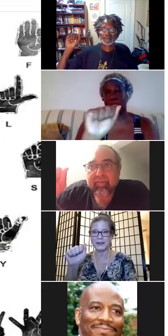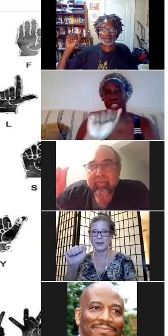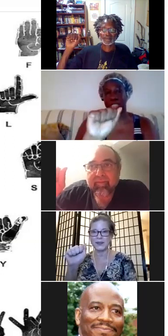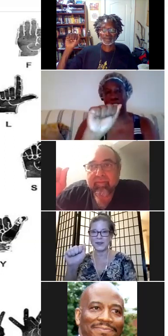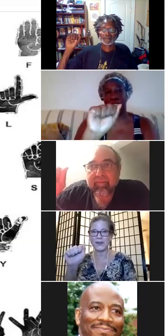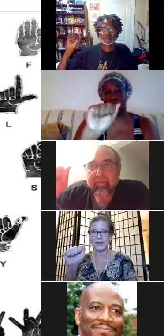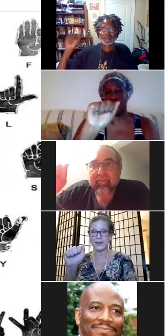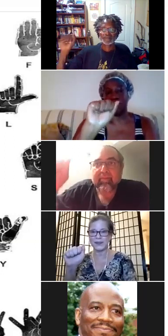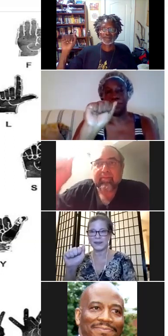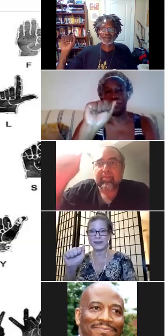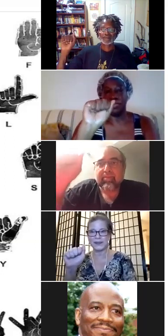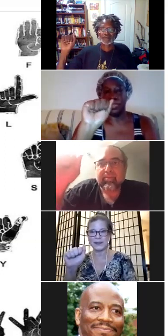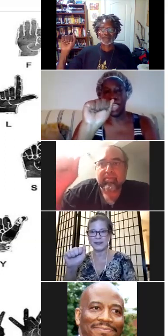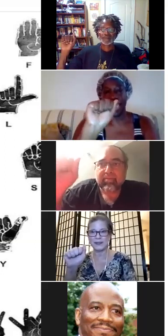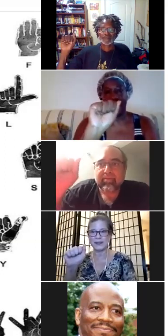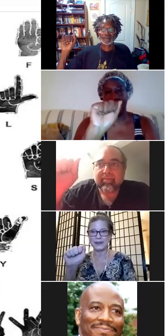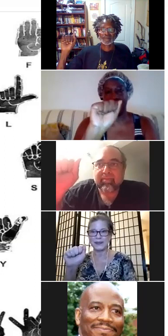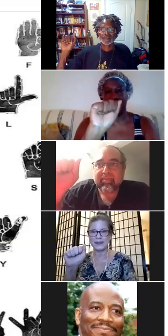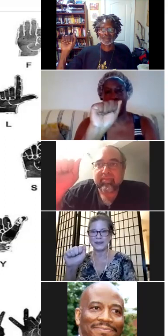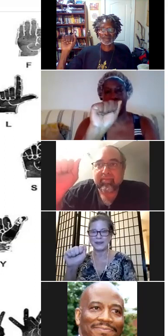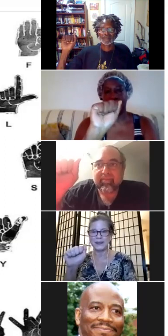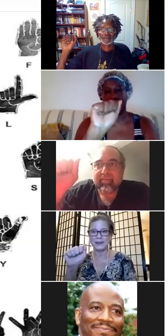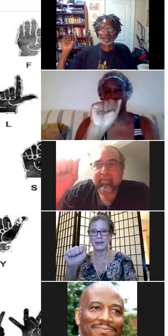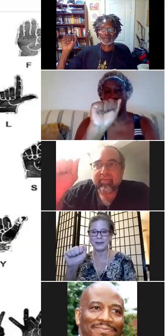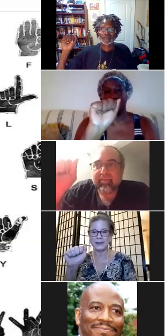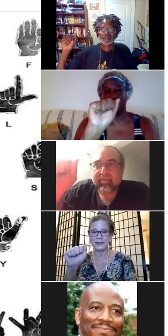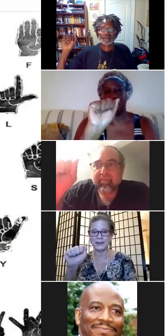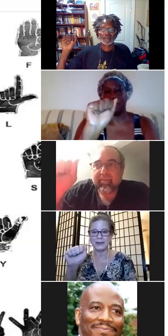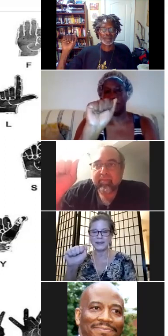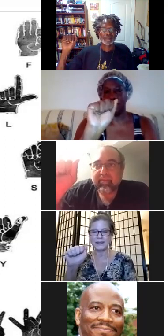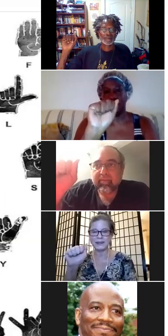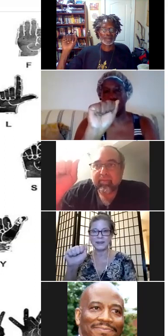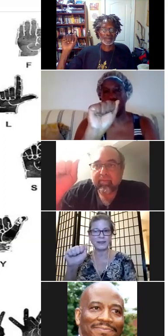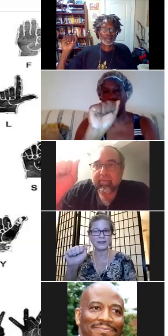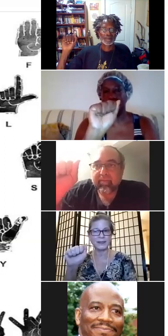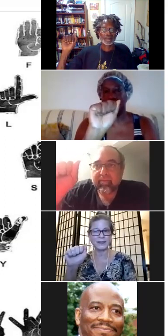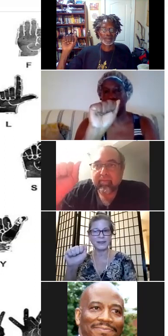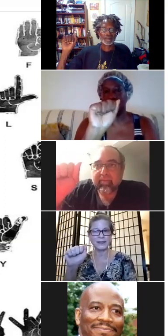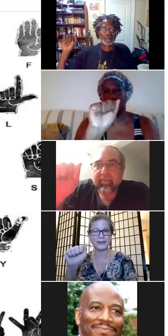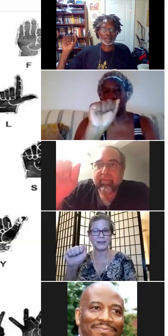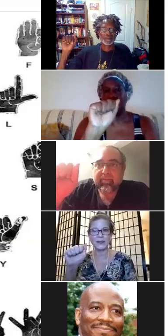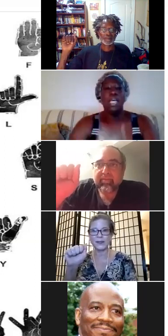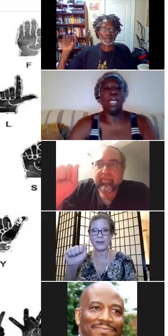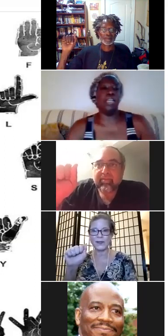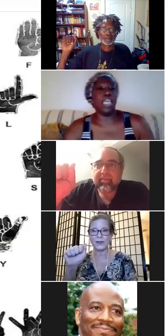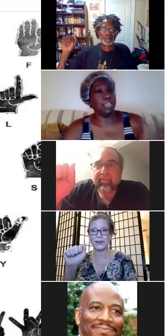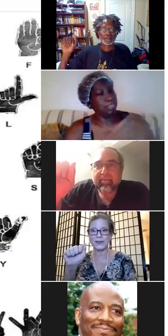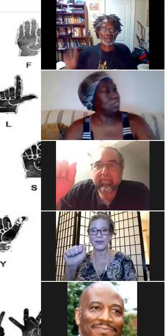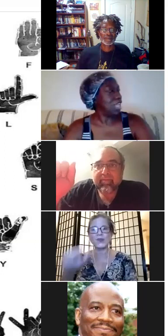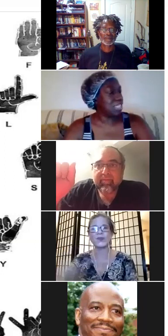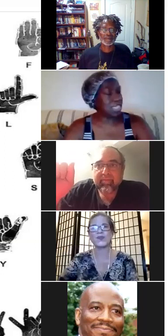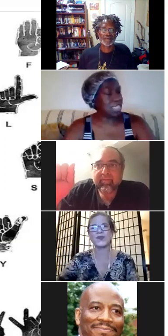the person. A. One question: does it matter which hand you use or no?